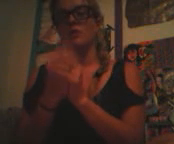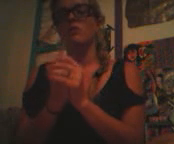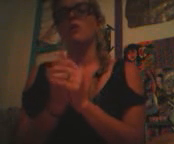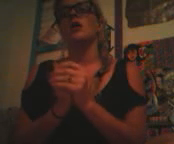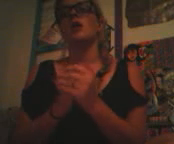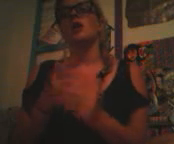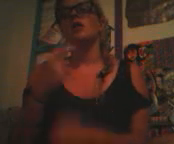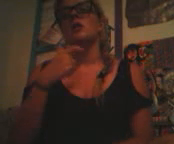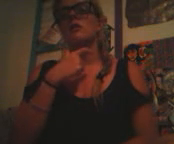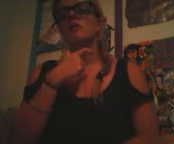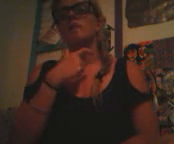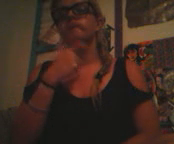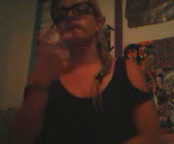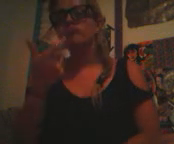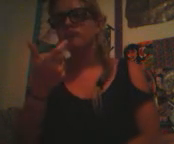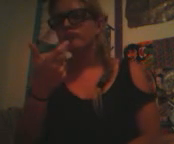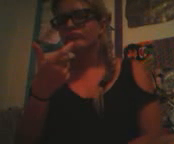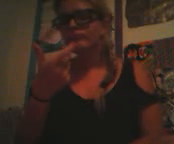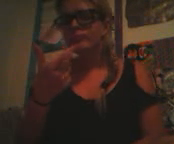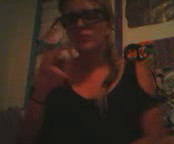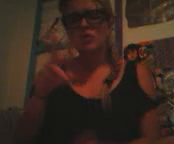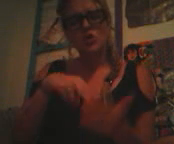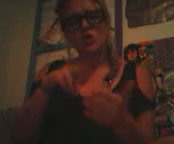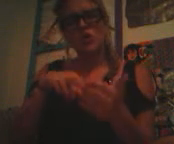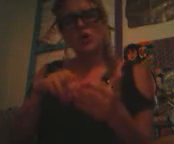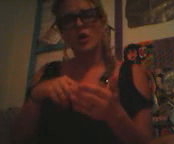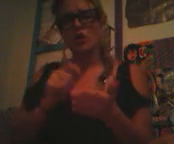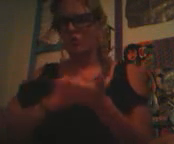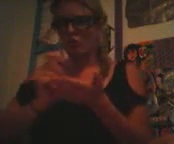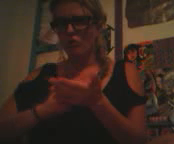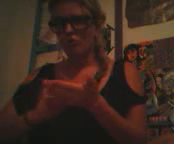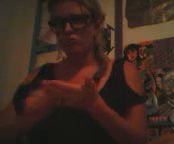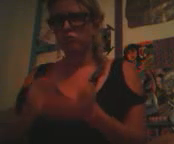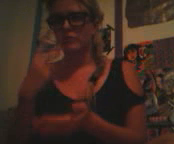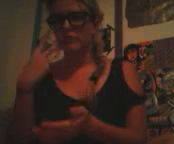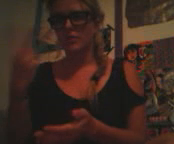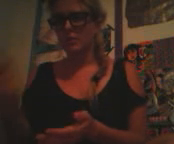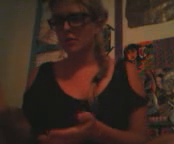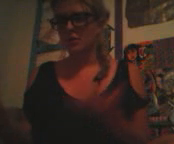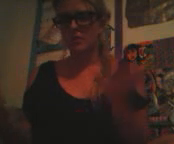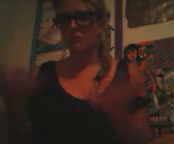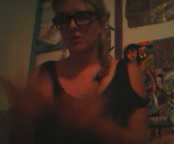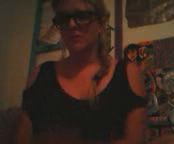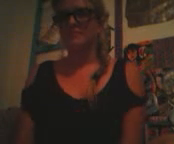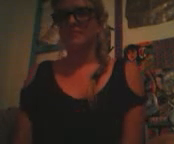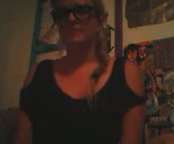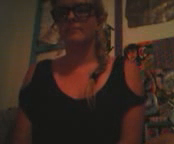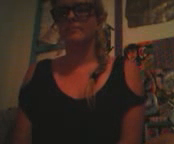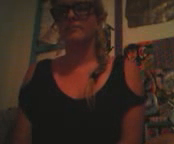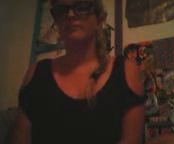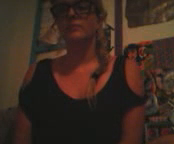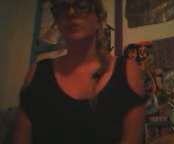But what you see in here is you see an element going to react with a compound to produce an element and